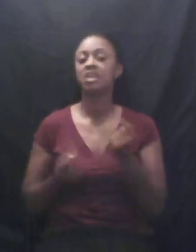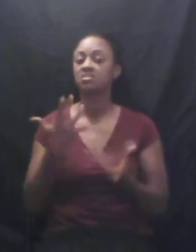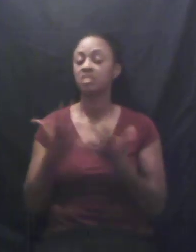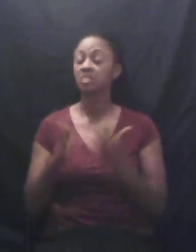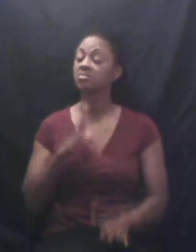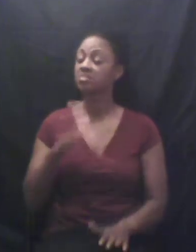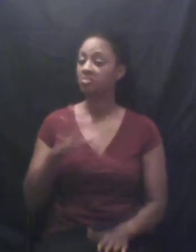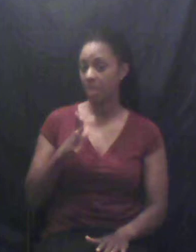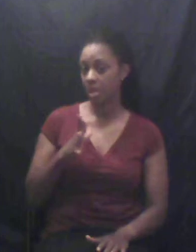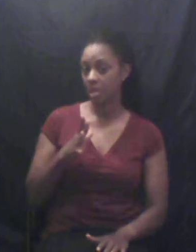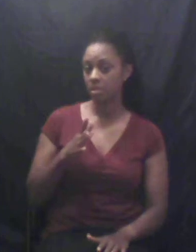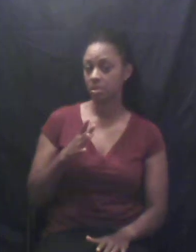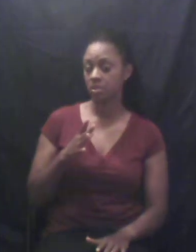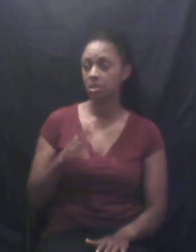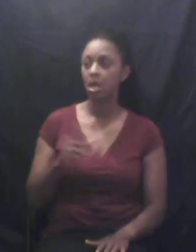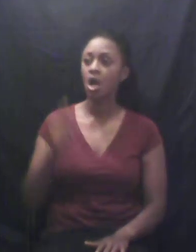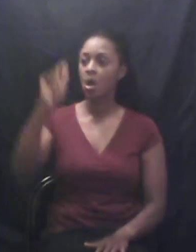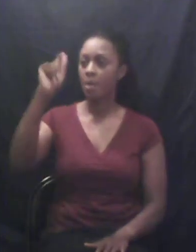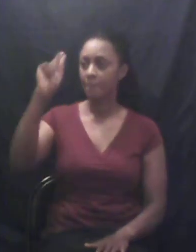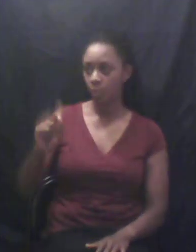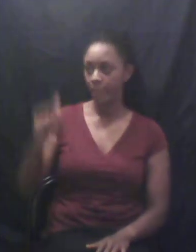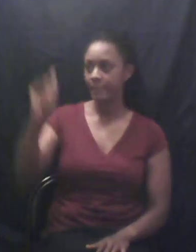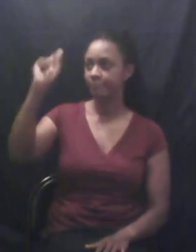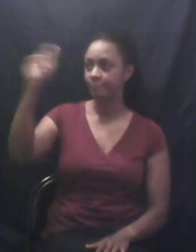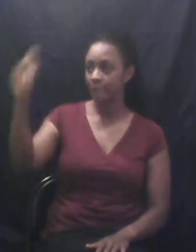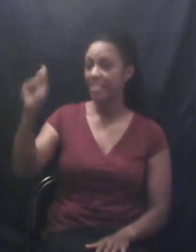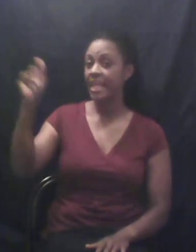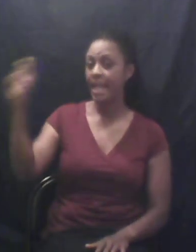to make something more recognizable.